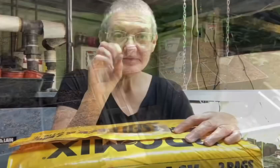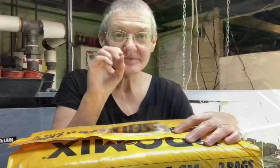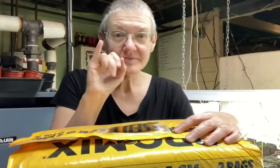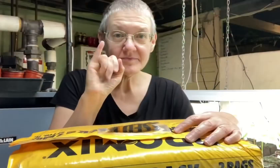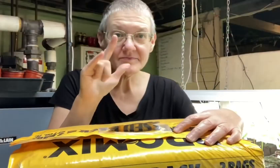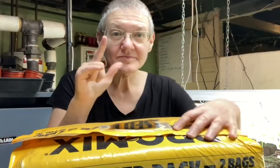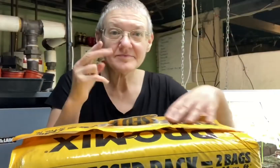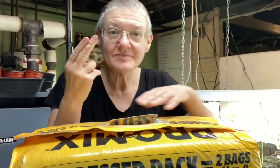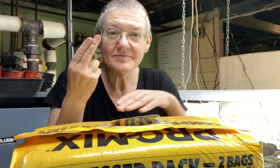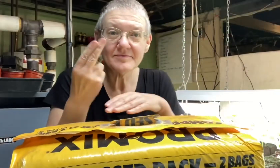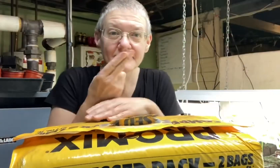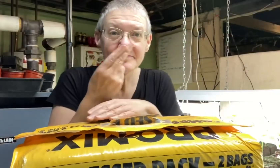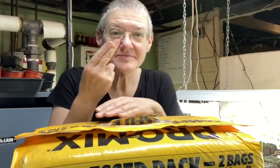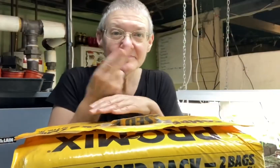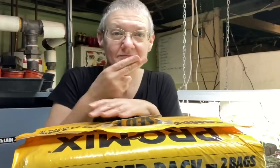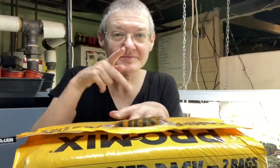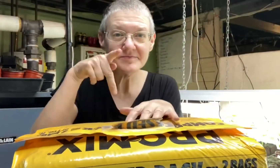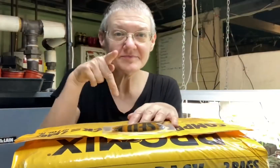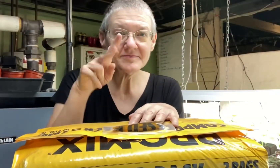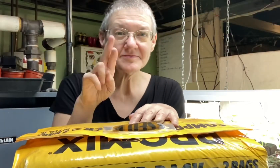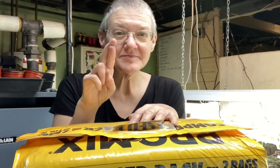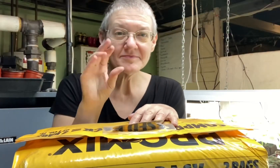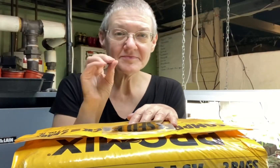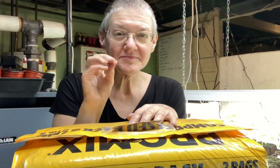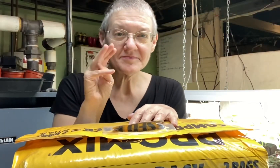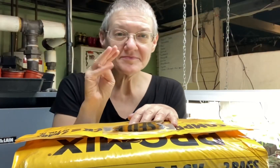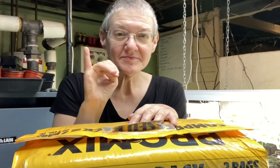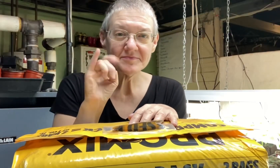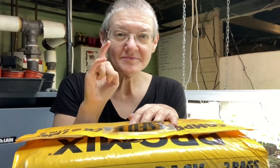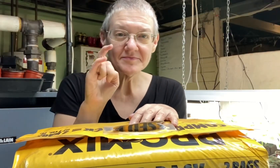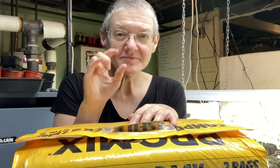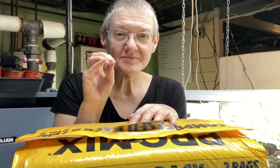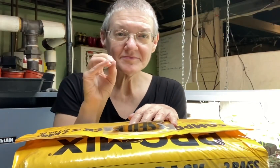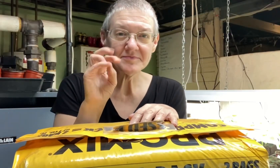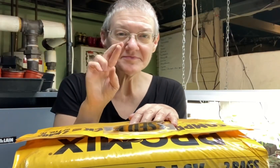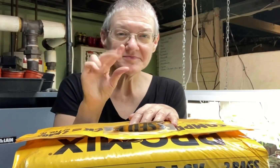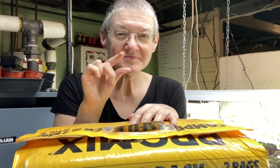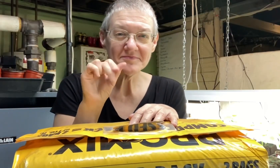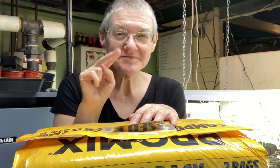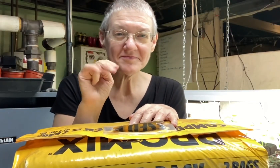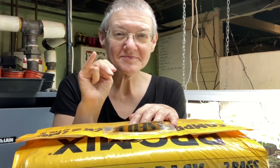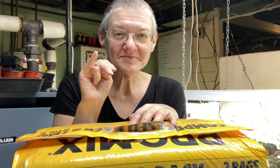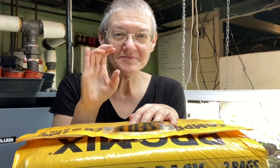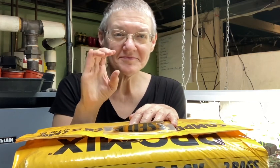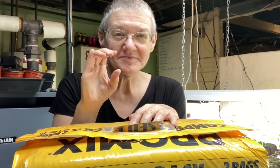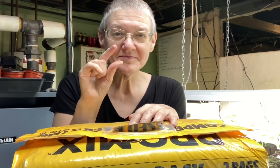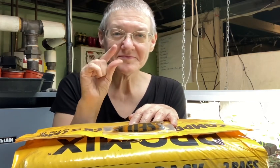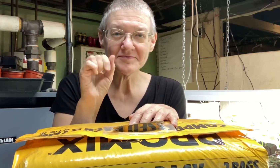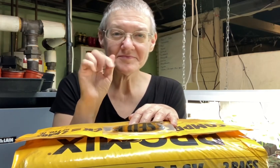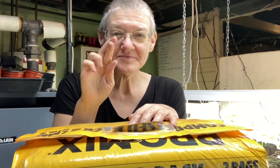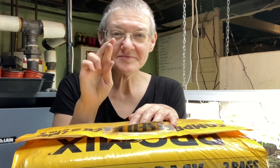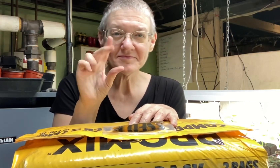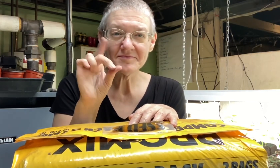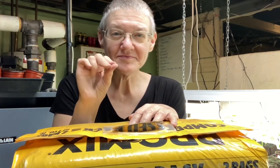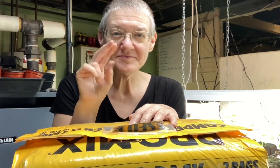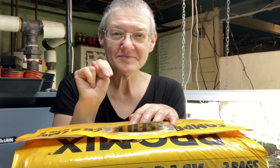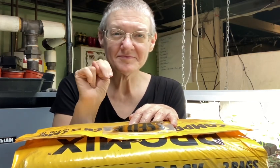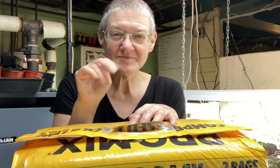Now the soil we're using today is Pro Mix Organic Garden potting soil.